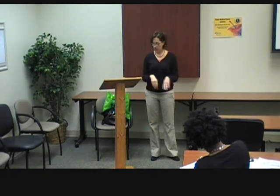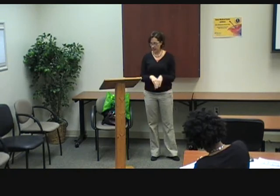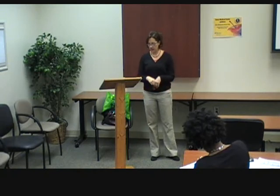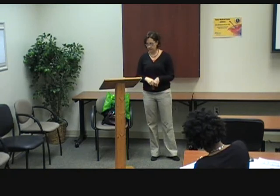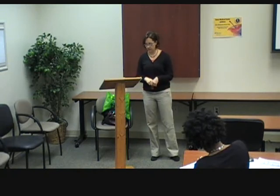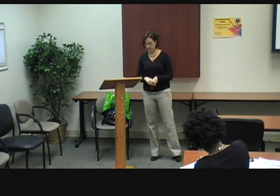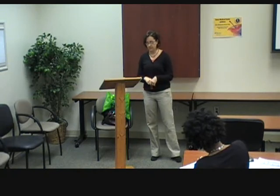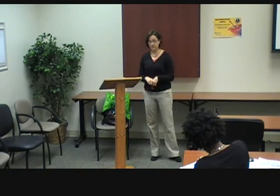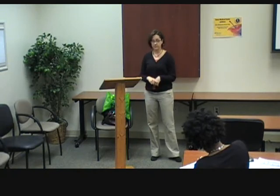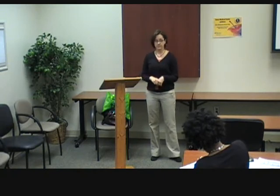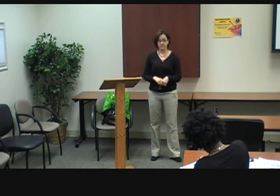Okay. Spider.